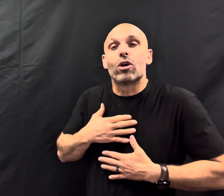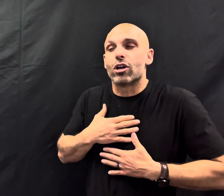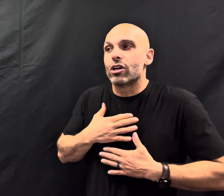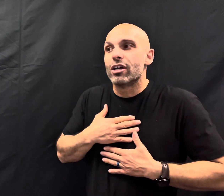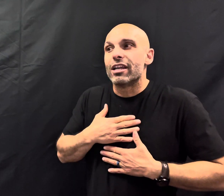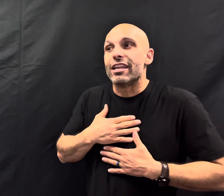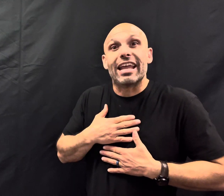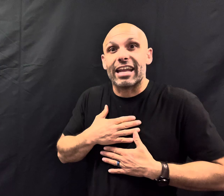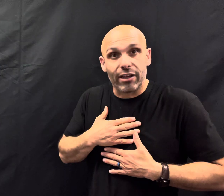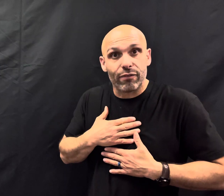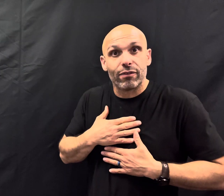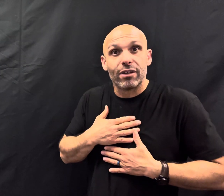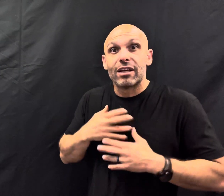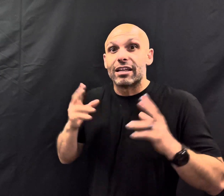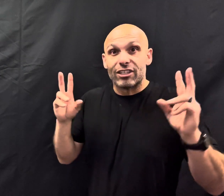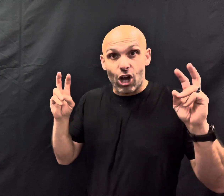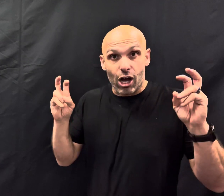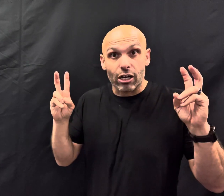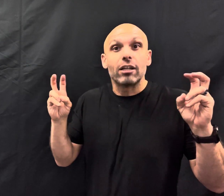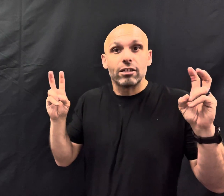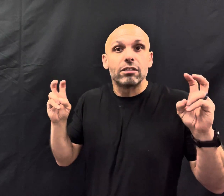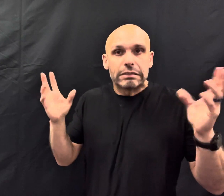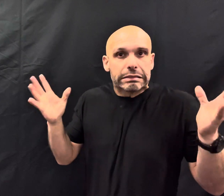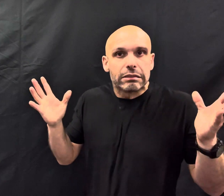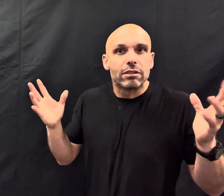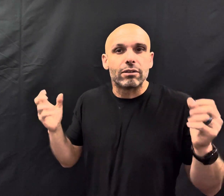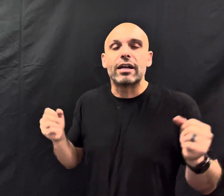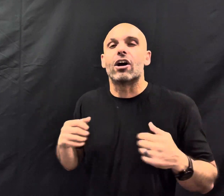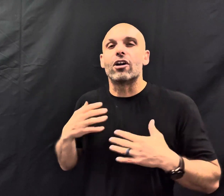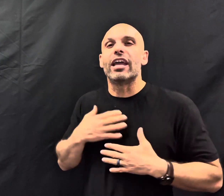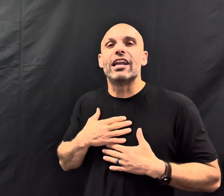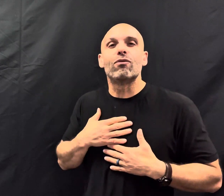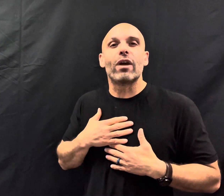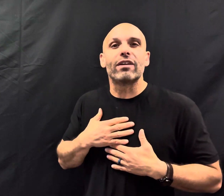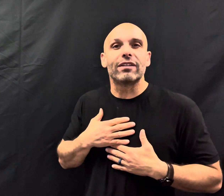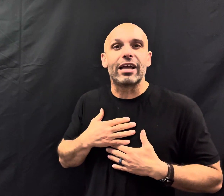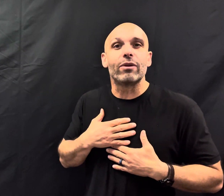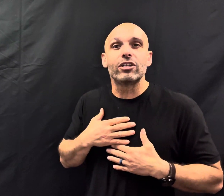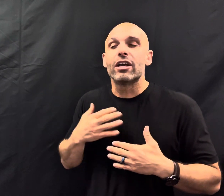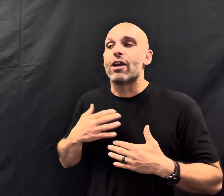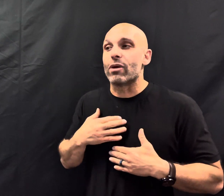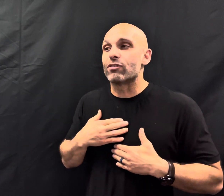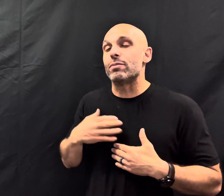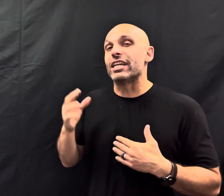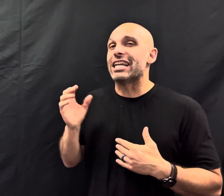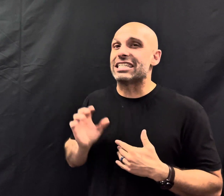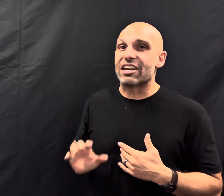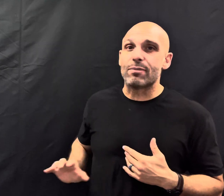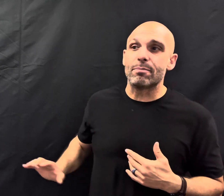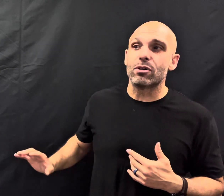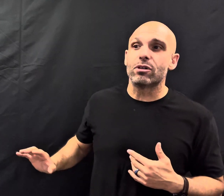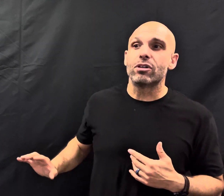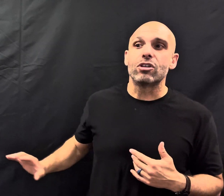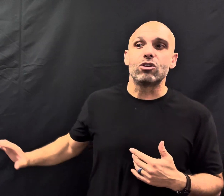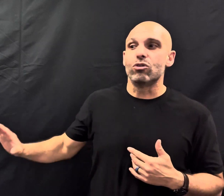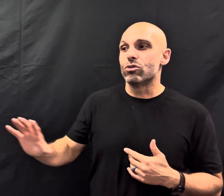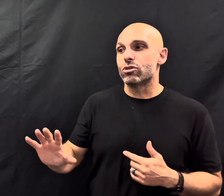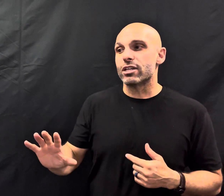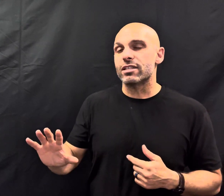our native tongue, right? Our native language and way of speaking, and deaf people use it